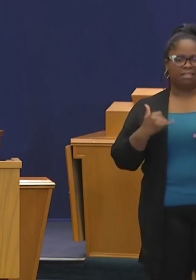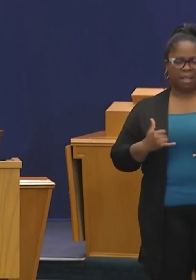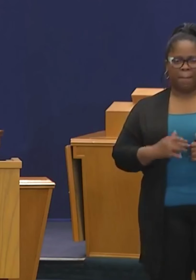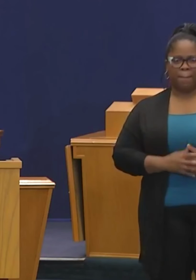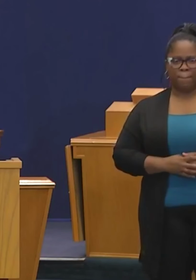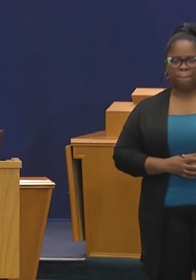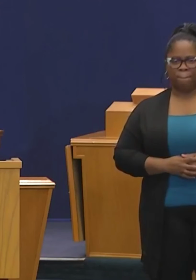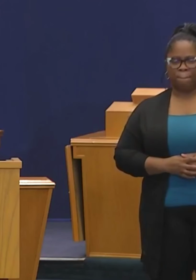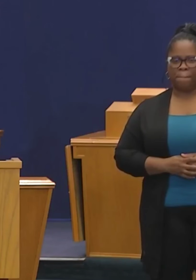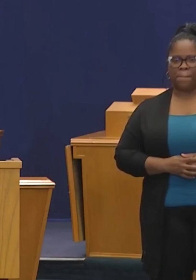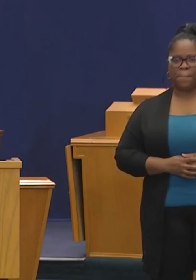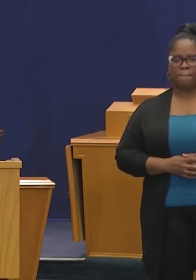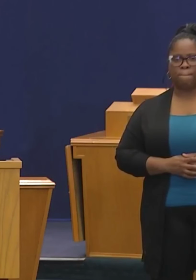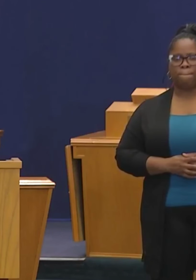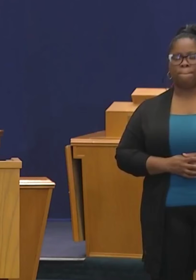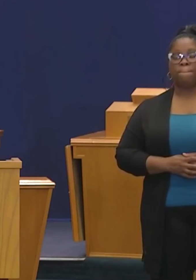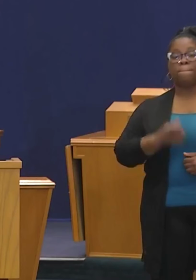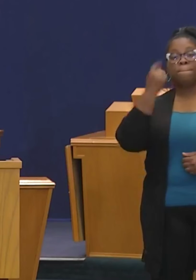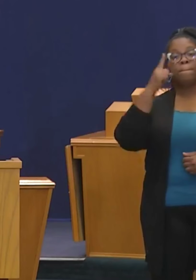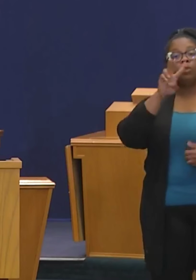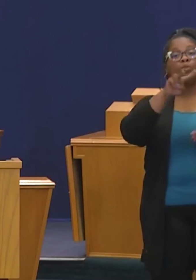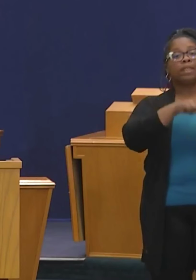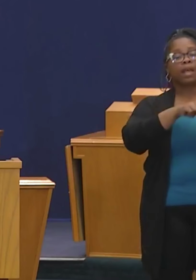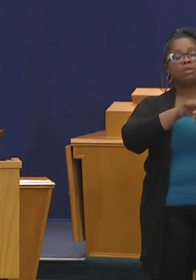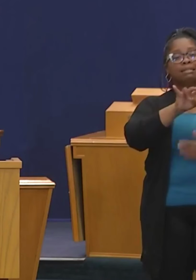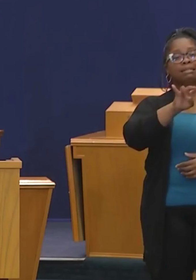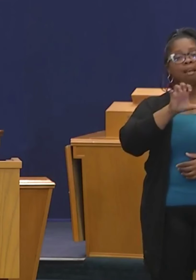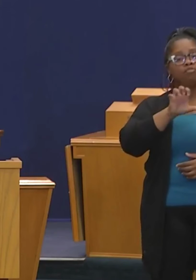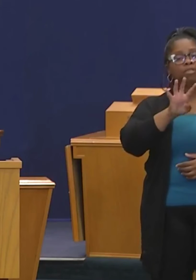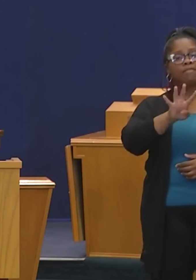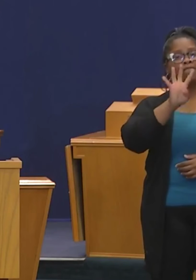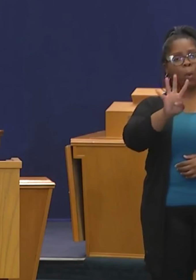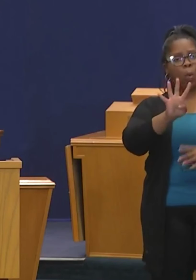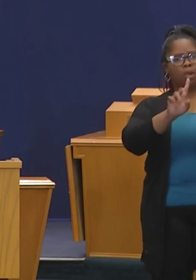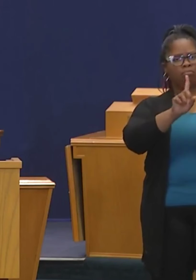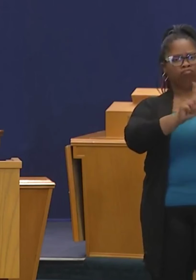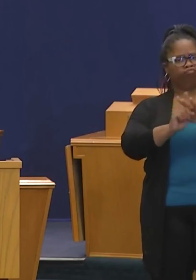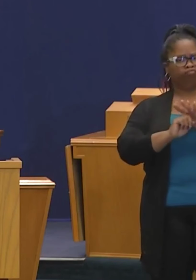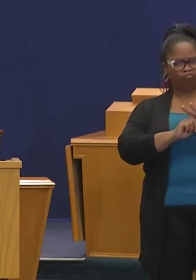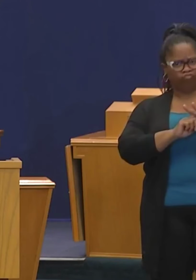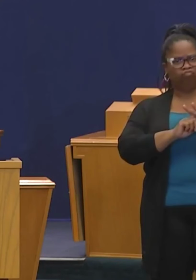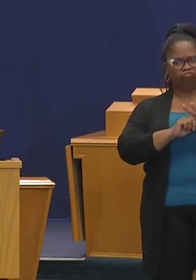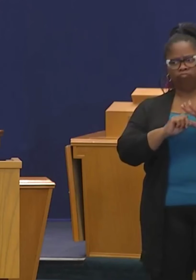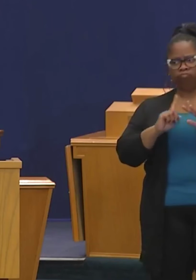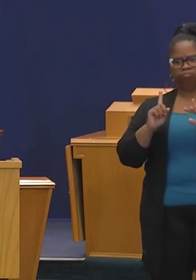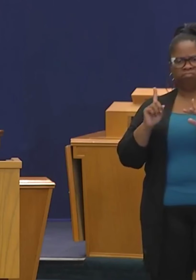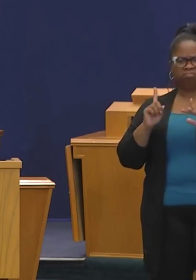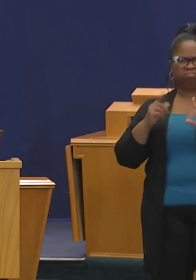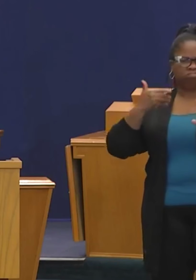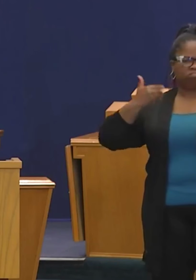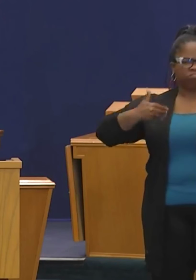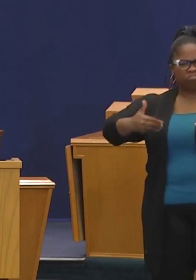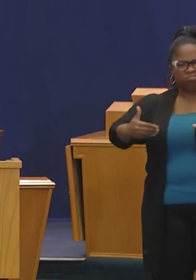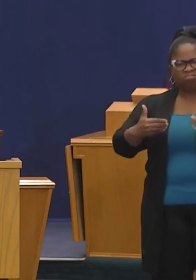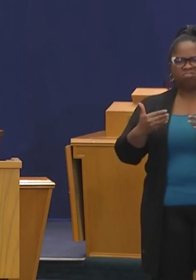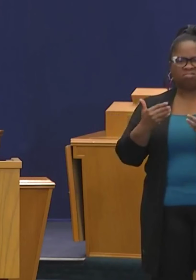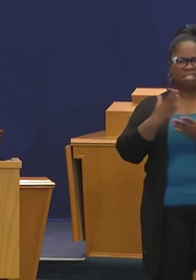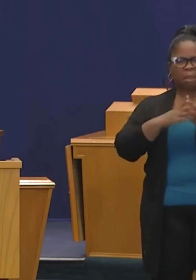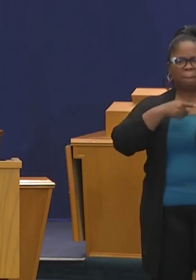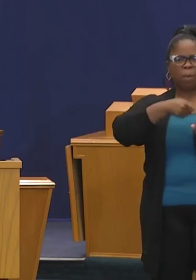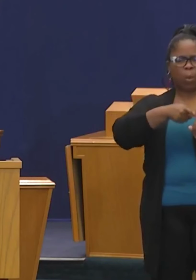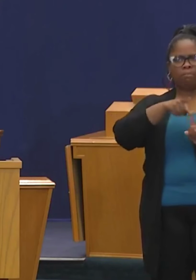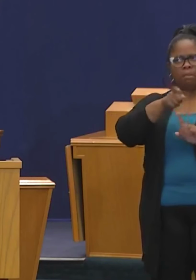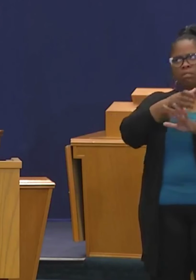time. There are 2,704 cases that have at some point in time needed to be